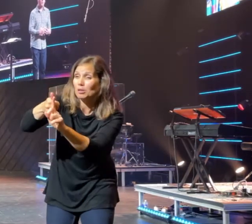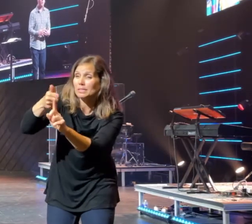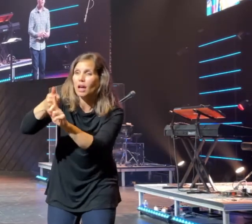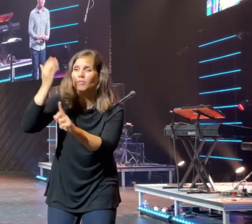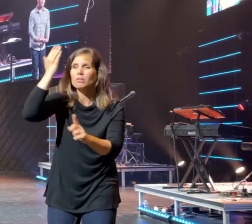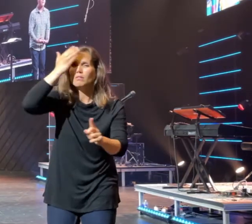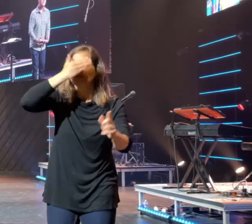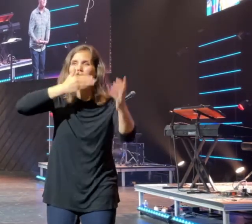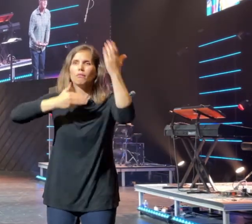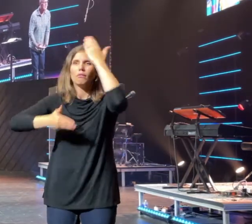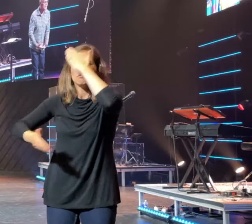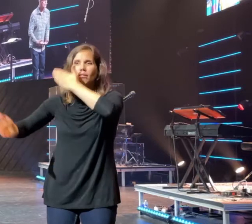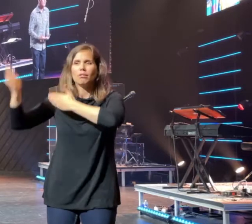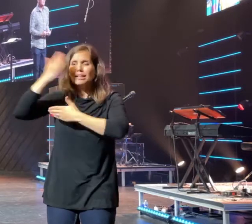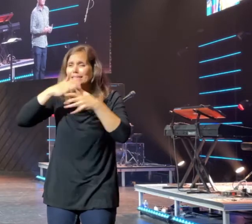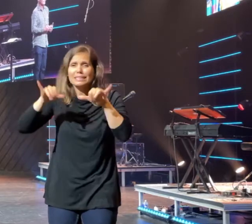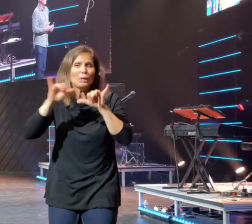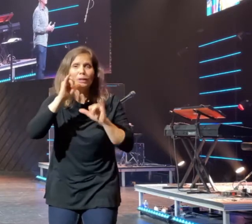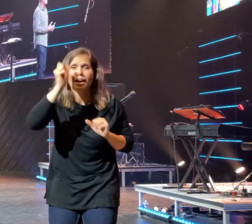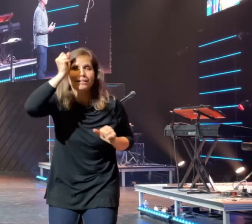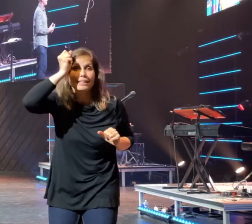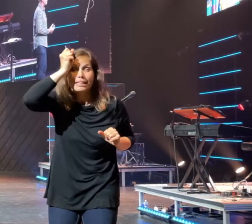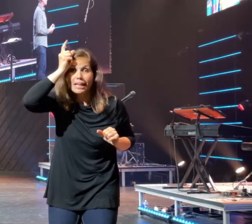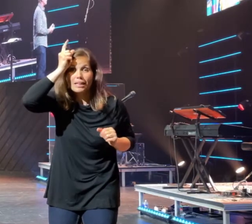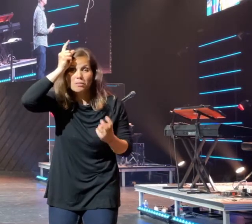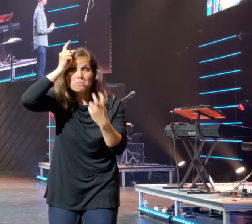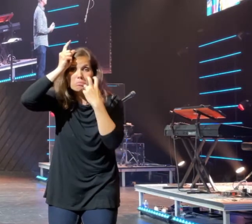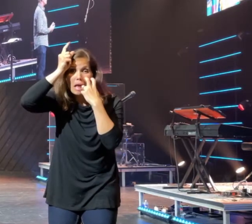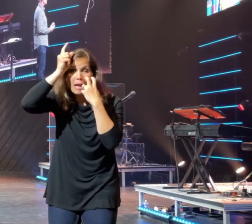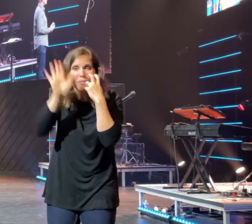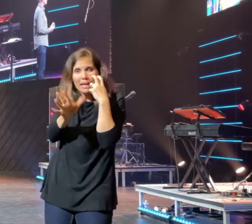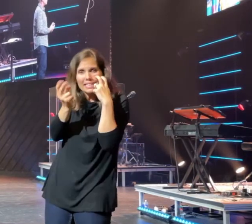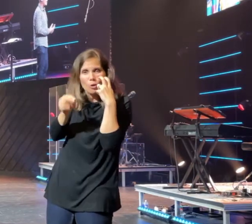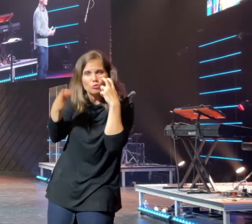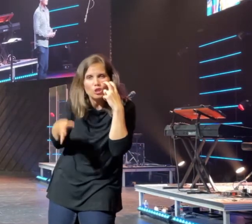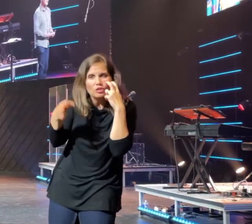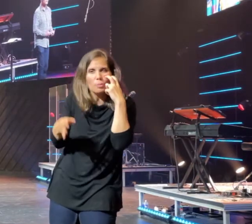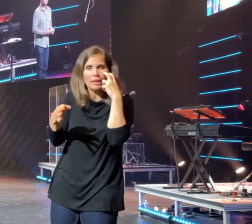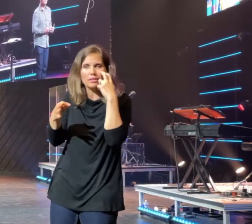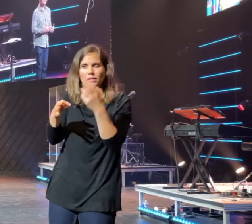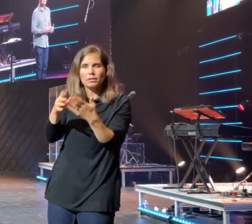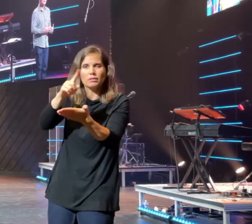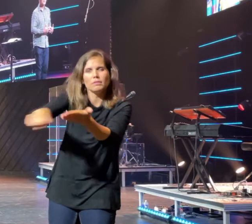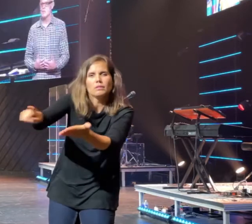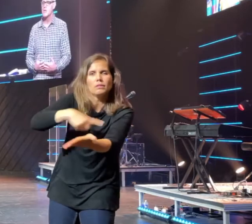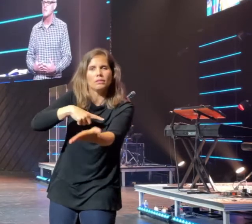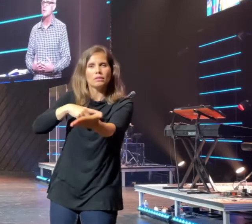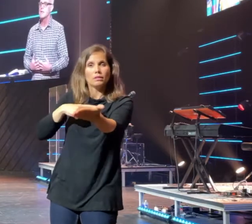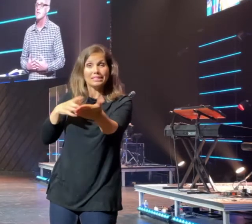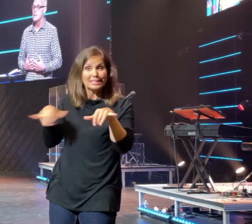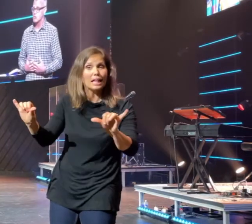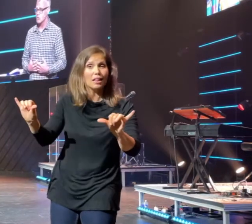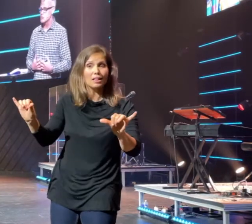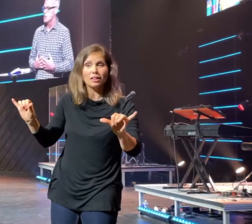could go through all of that and still blinded by his judgments, blinded by his own experience, the gospel